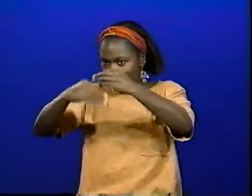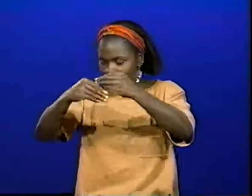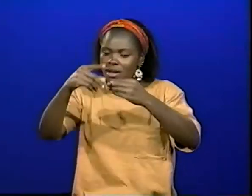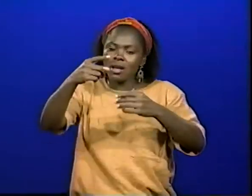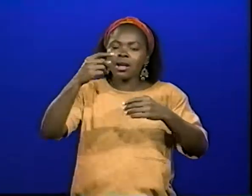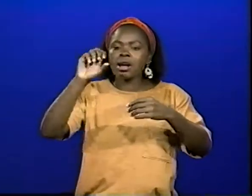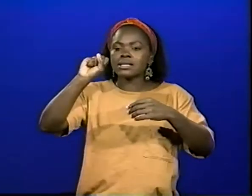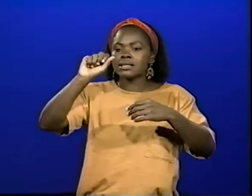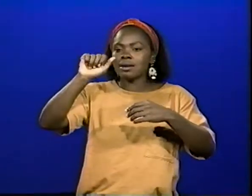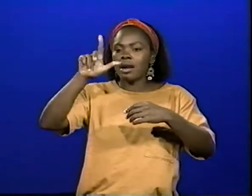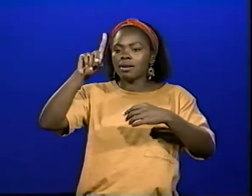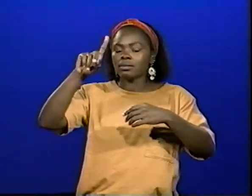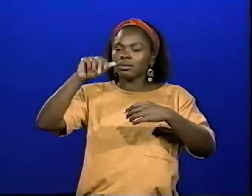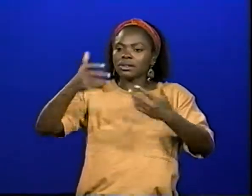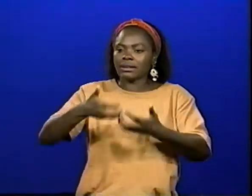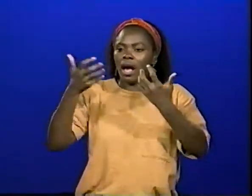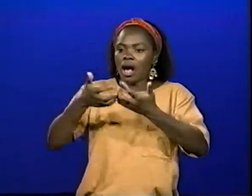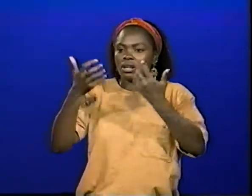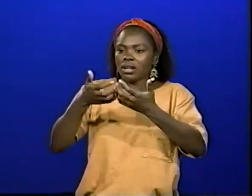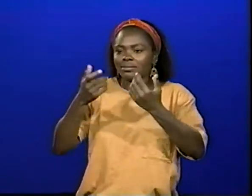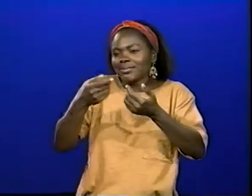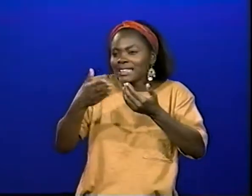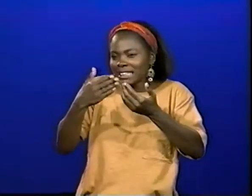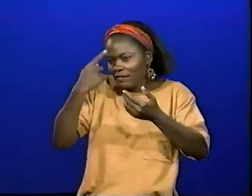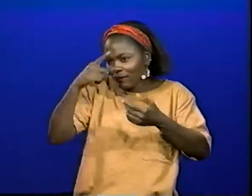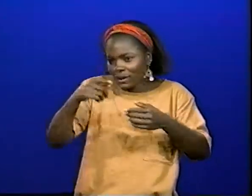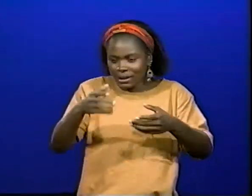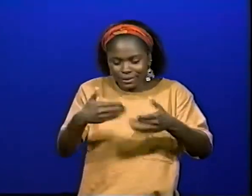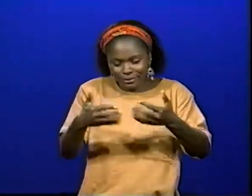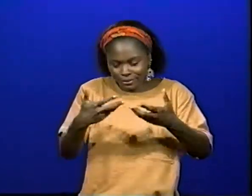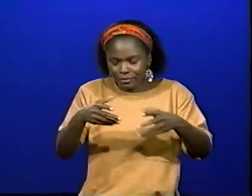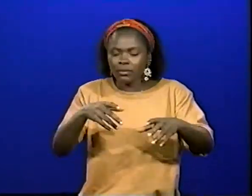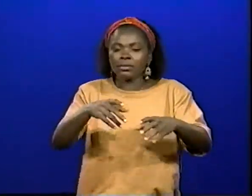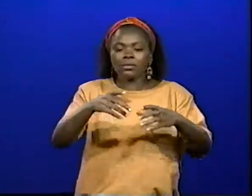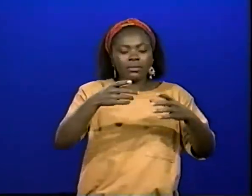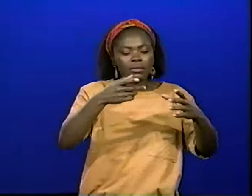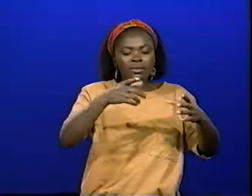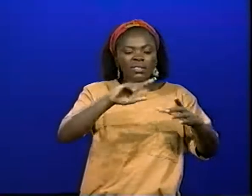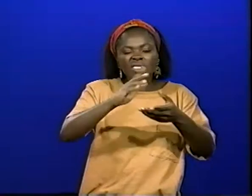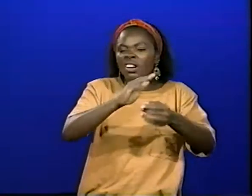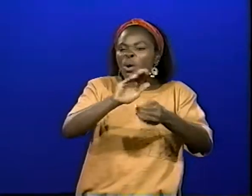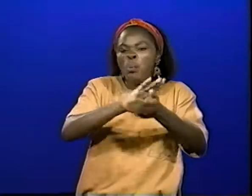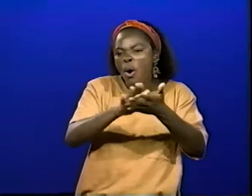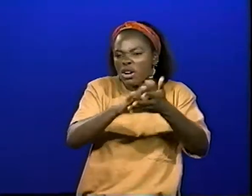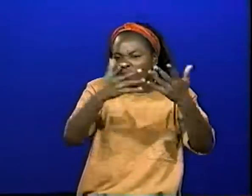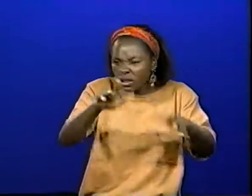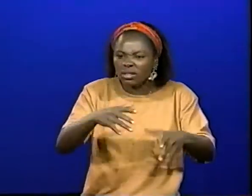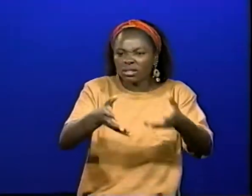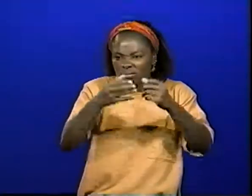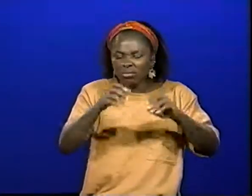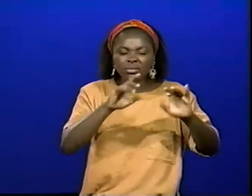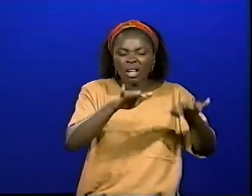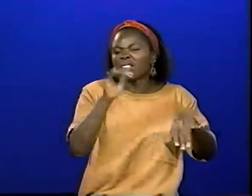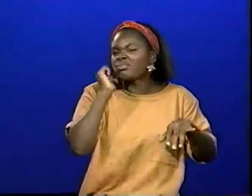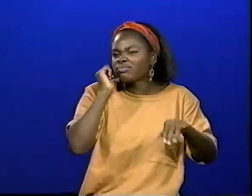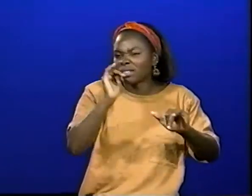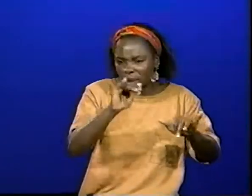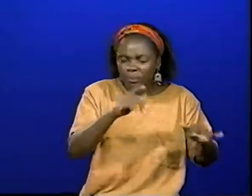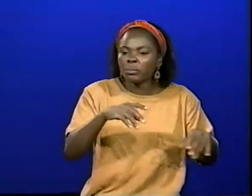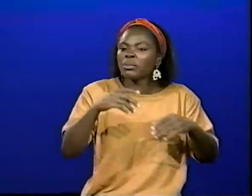Oh, I forgot to add, you want to make a salad. You wash the vegetables off and